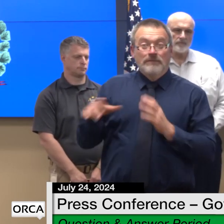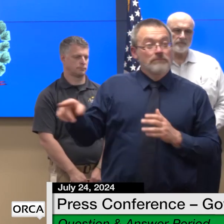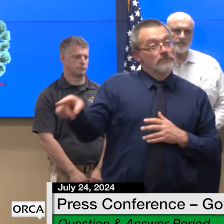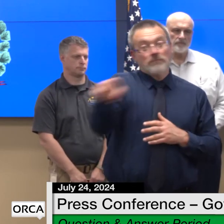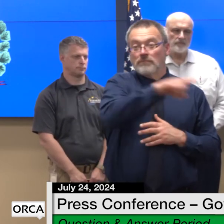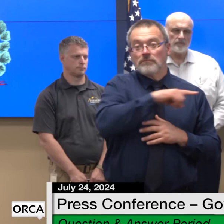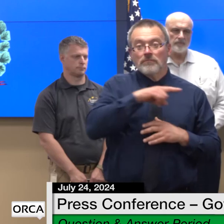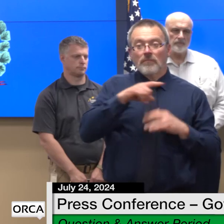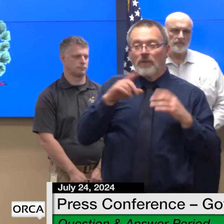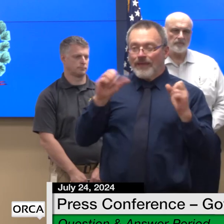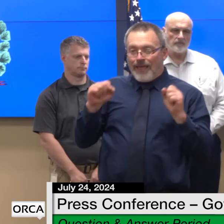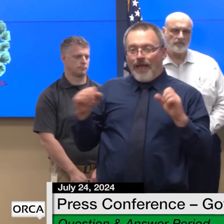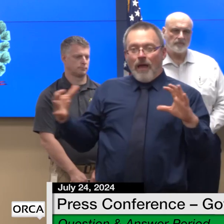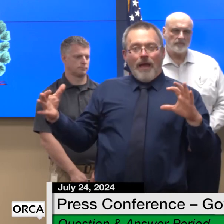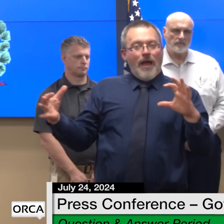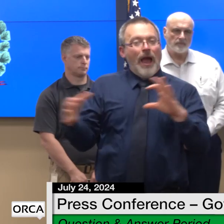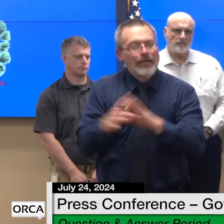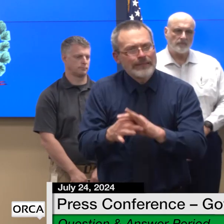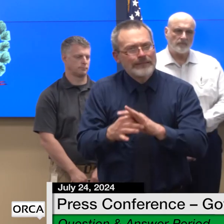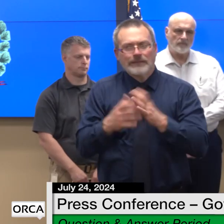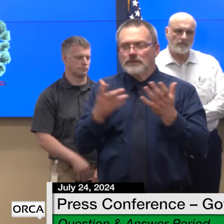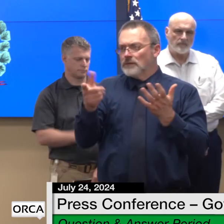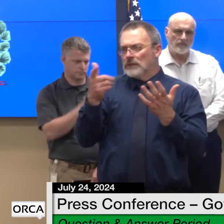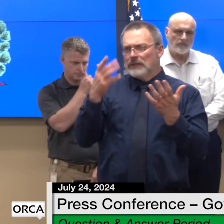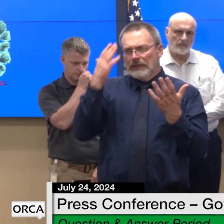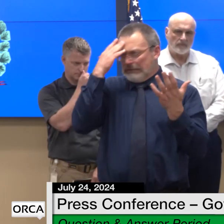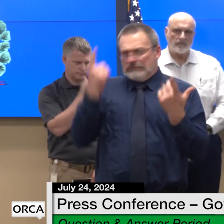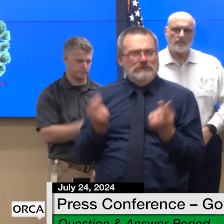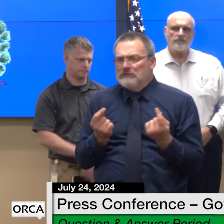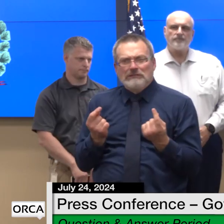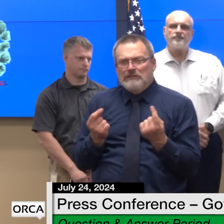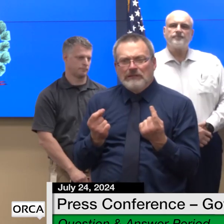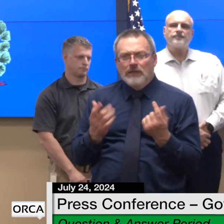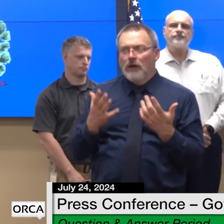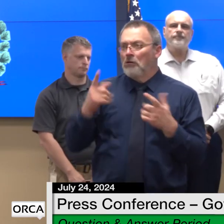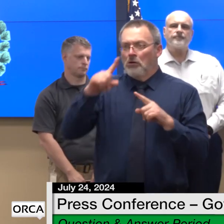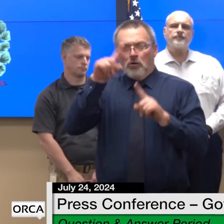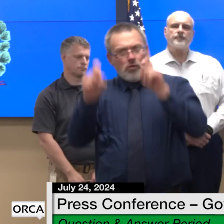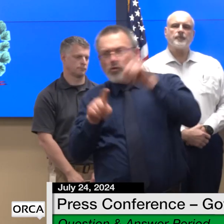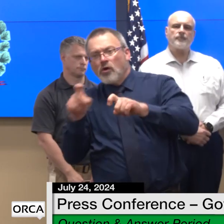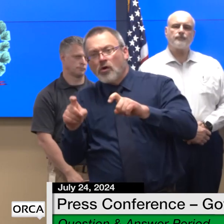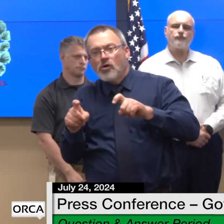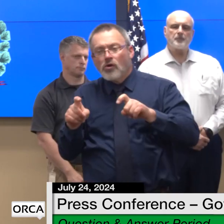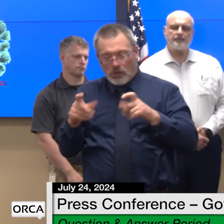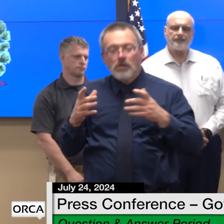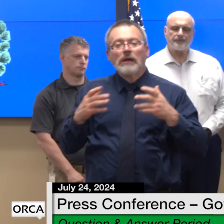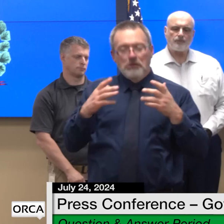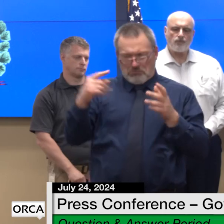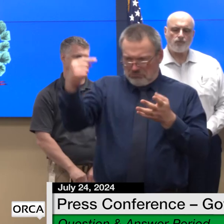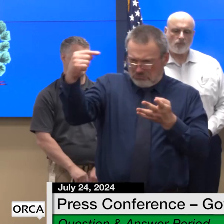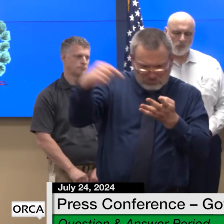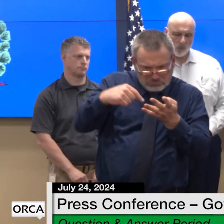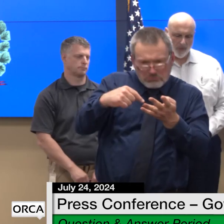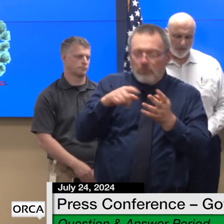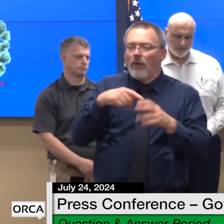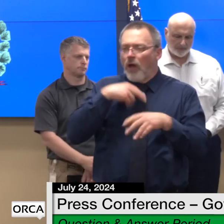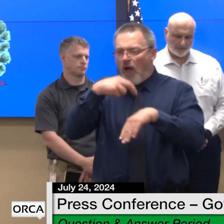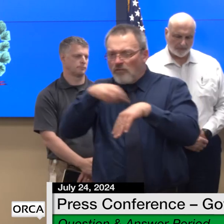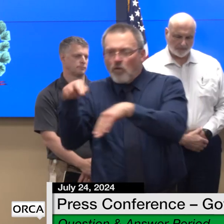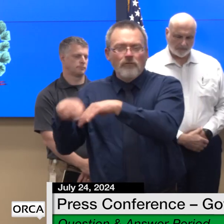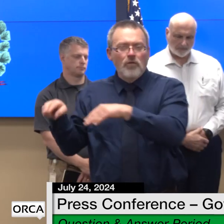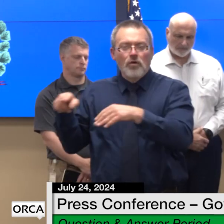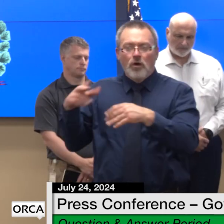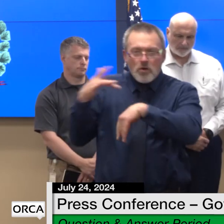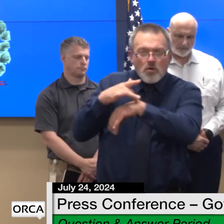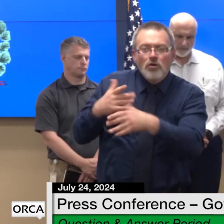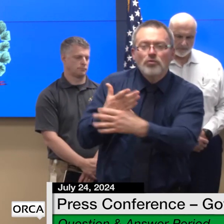it's not able to be resourced in that center, we have staff there that can help direct someone, whether that's to a nonprofit that